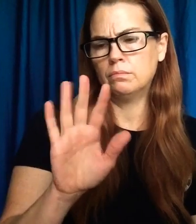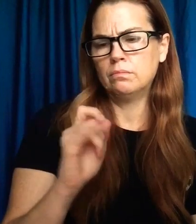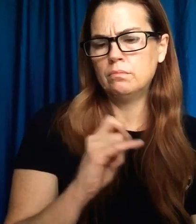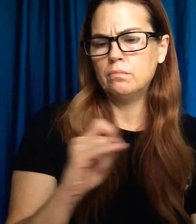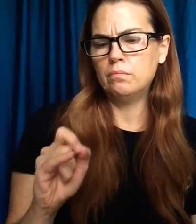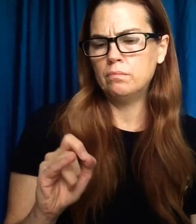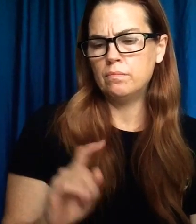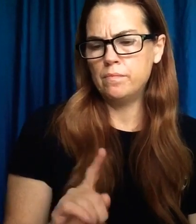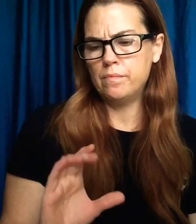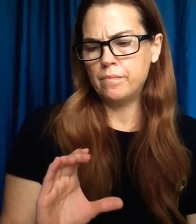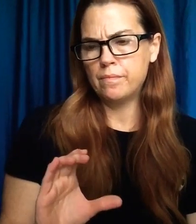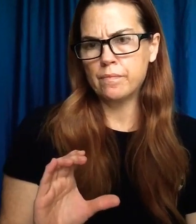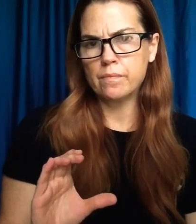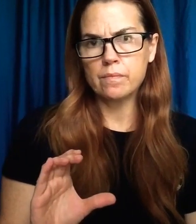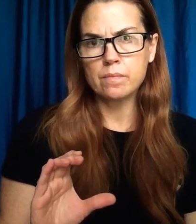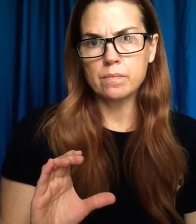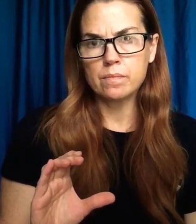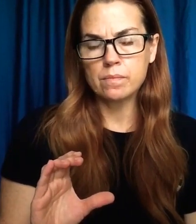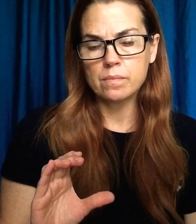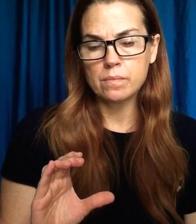5